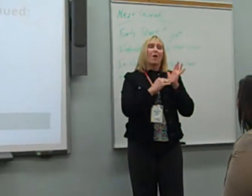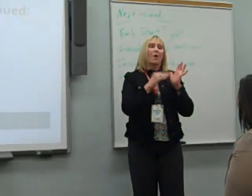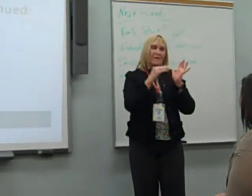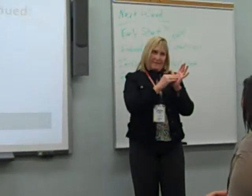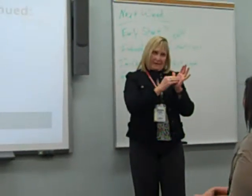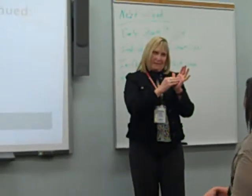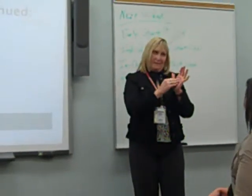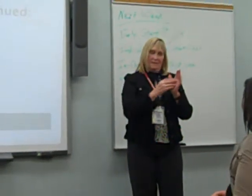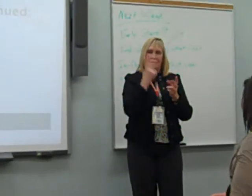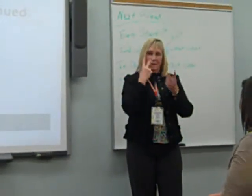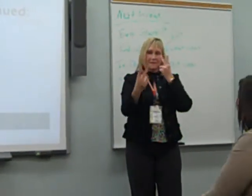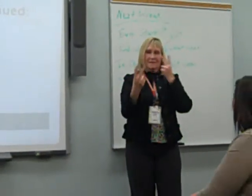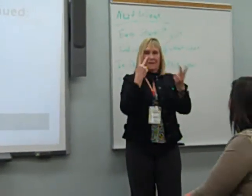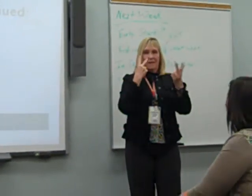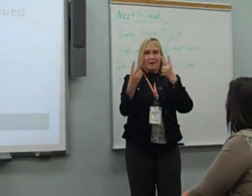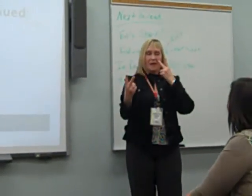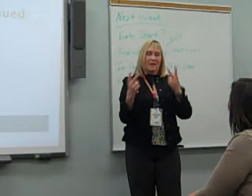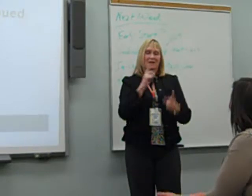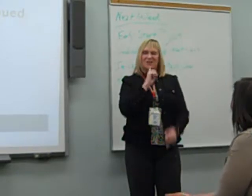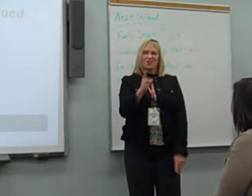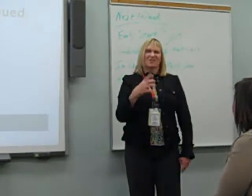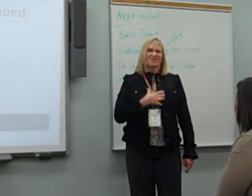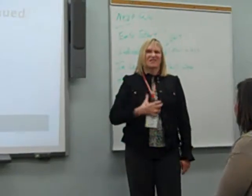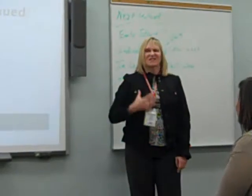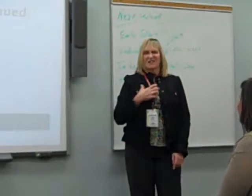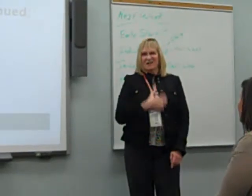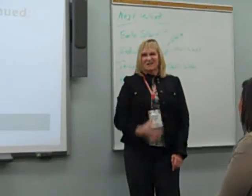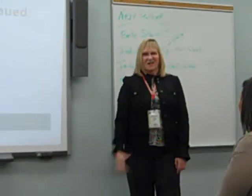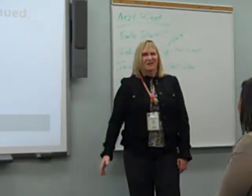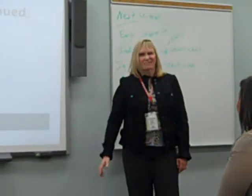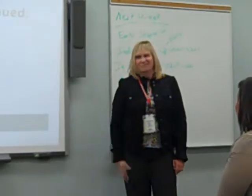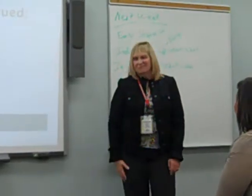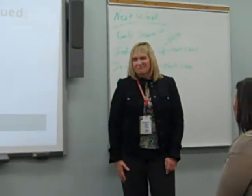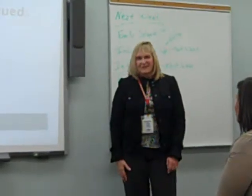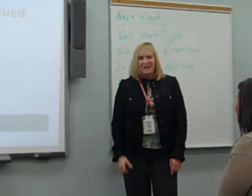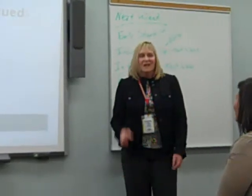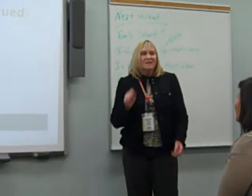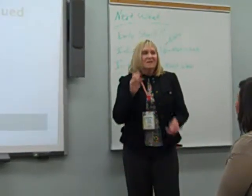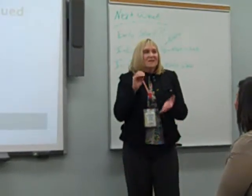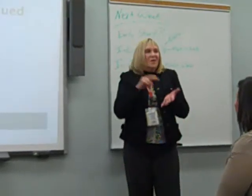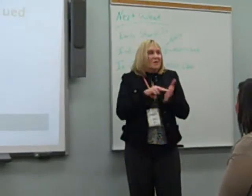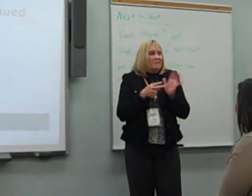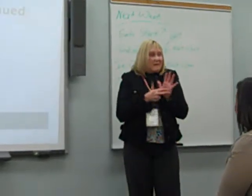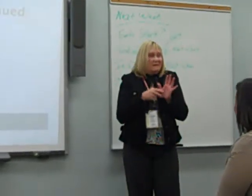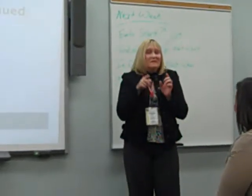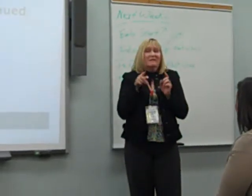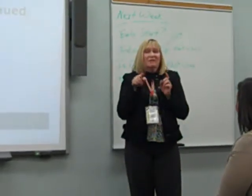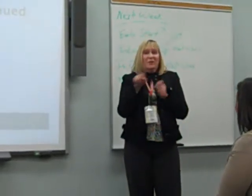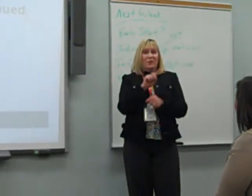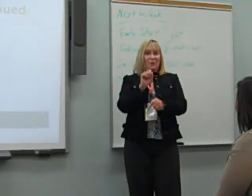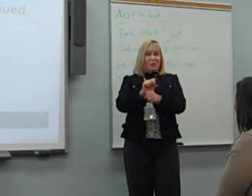Not ready to leave a situation, but I often see situations that I just am disgusted by.